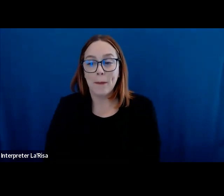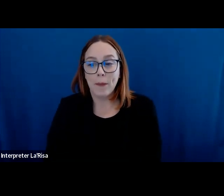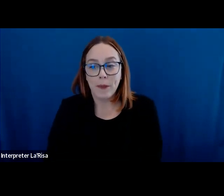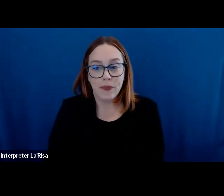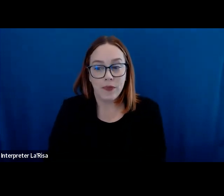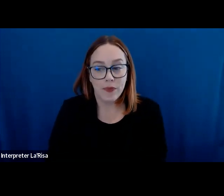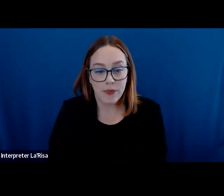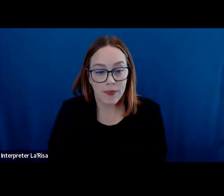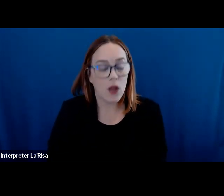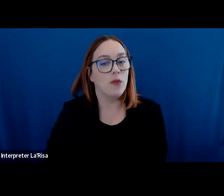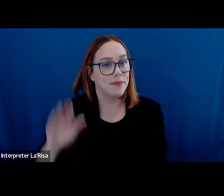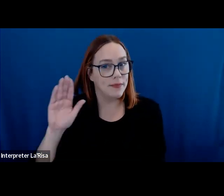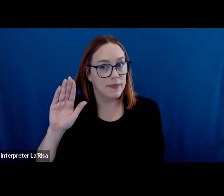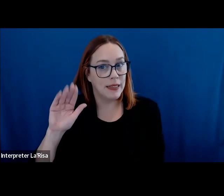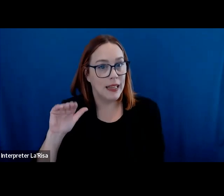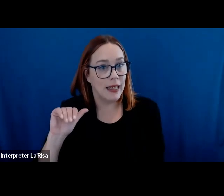Go ahead, I'm sorry.